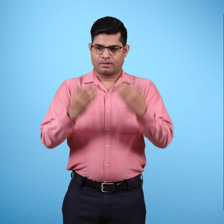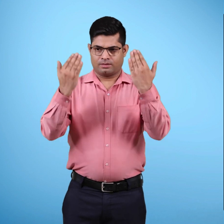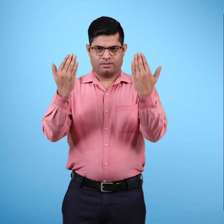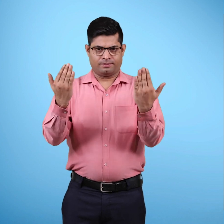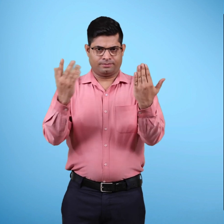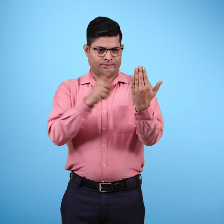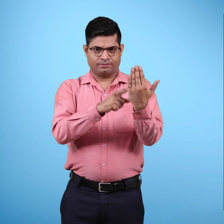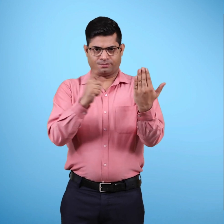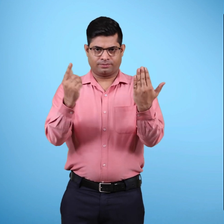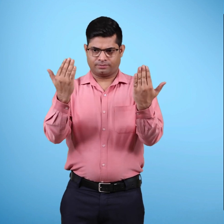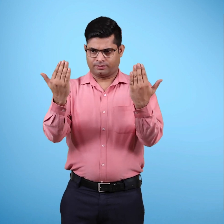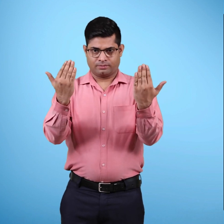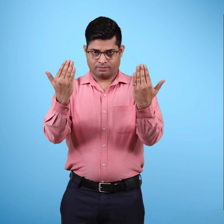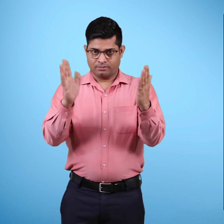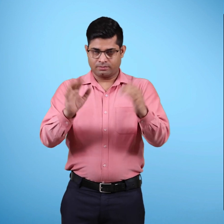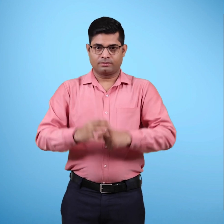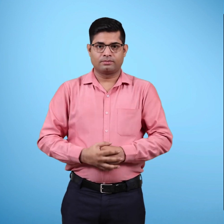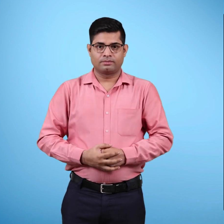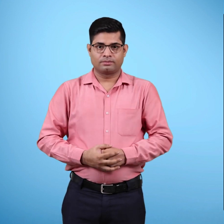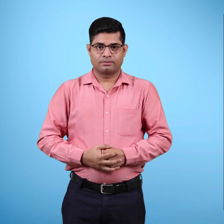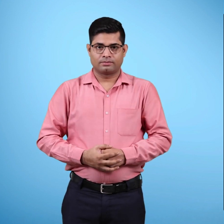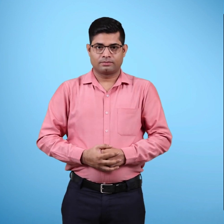Now look at the roots of the gram plants